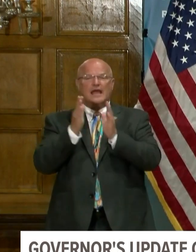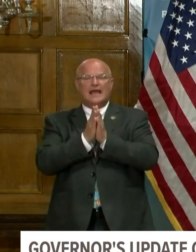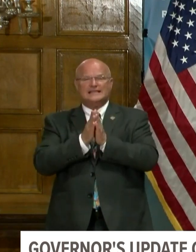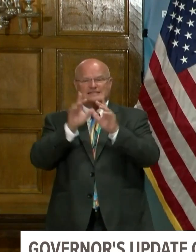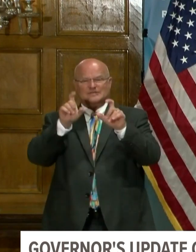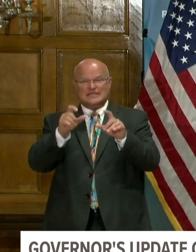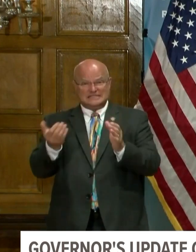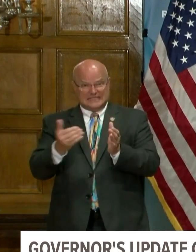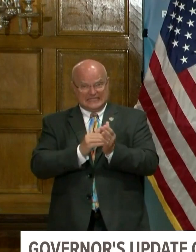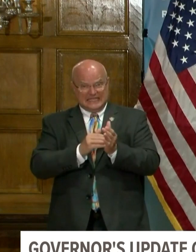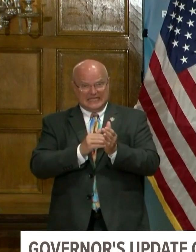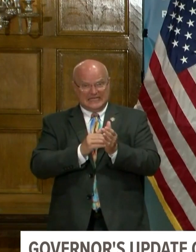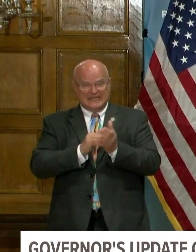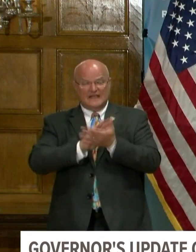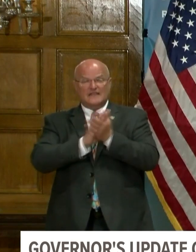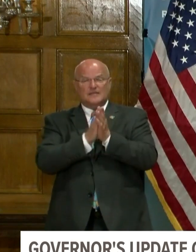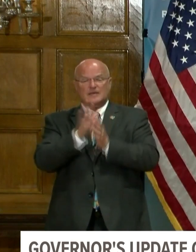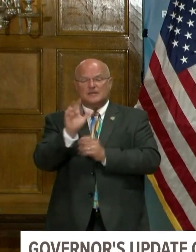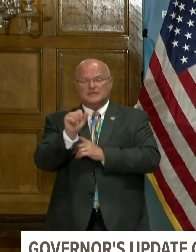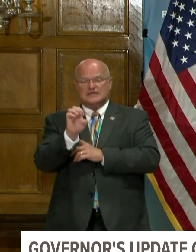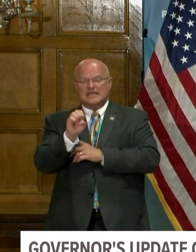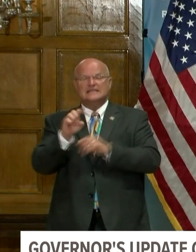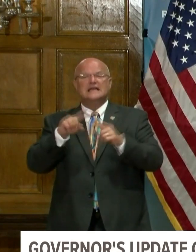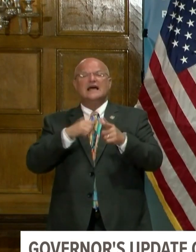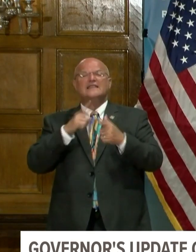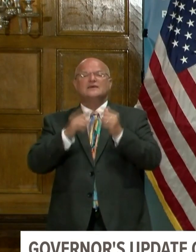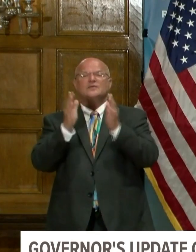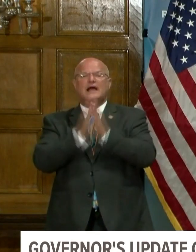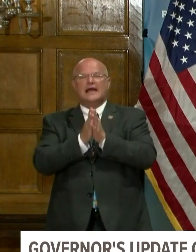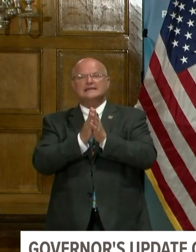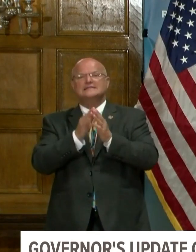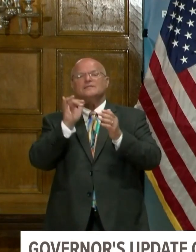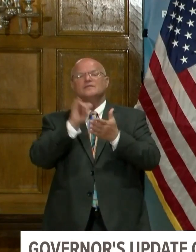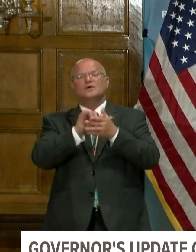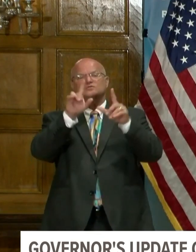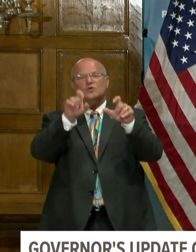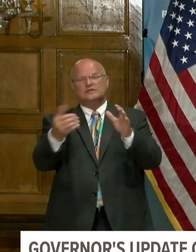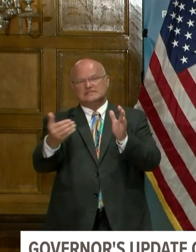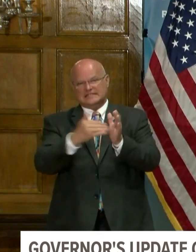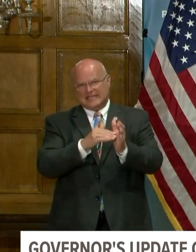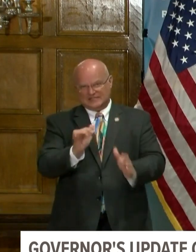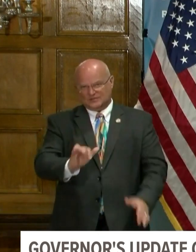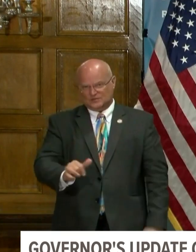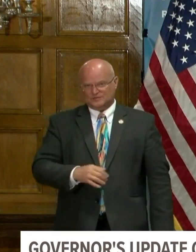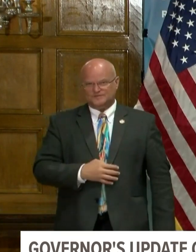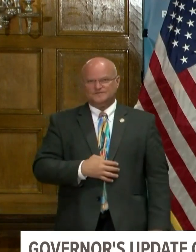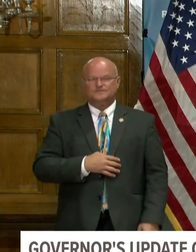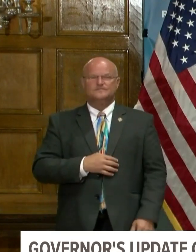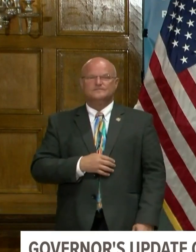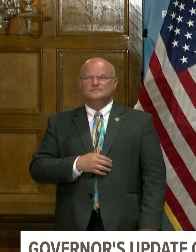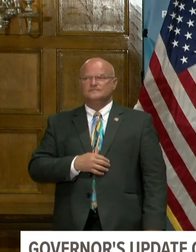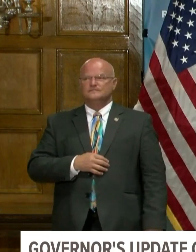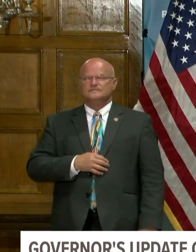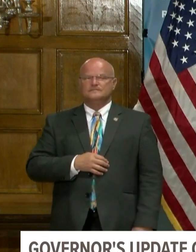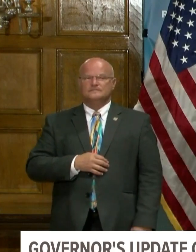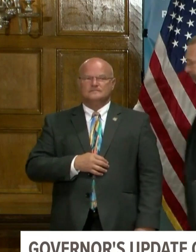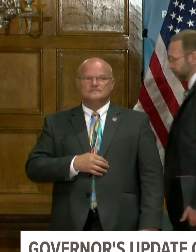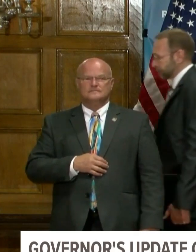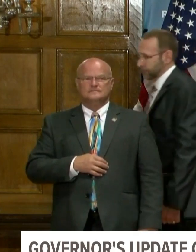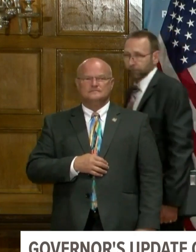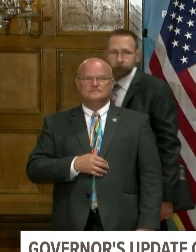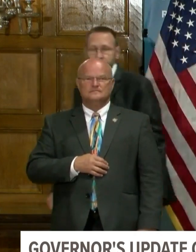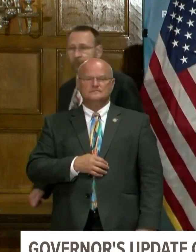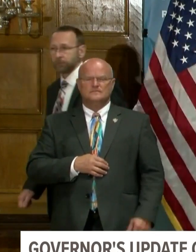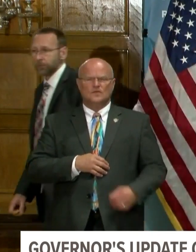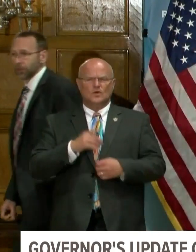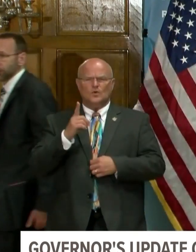them to be tested again. If they become a case, then we will ask them that series of questions as well. That's Is there just